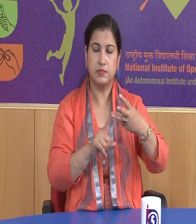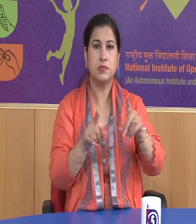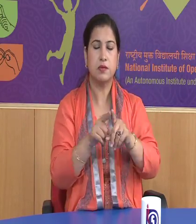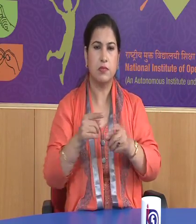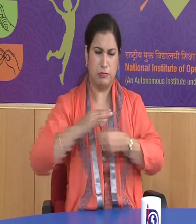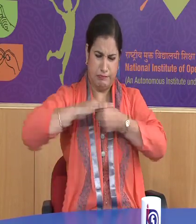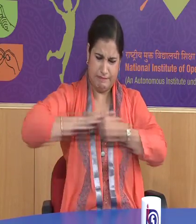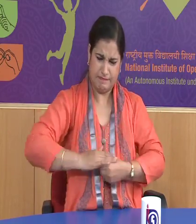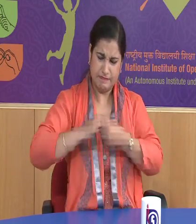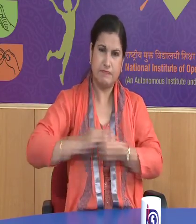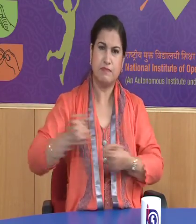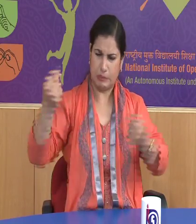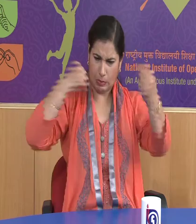exploitation,